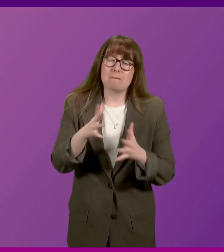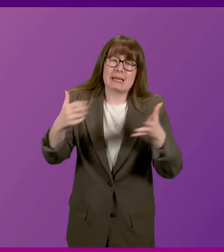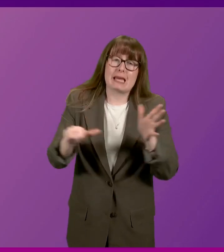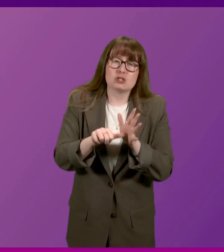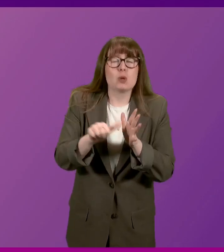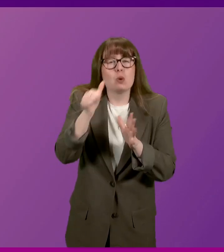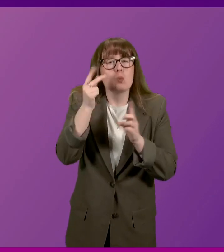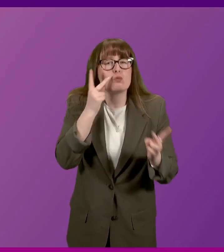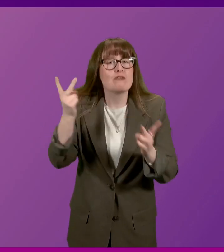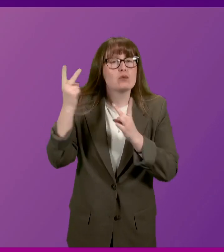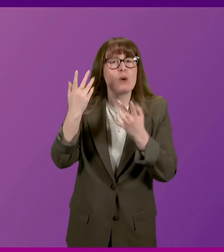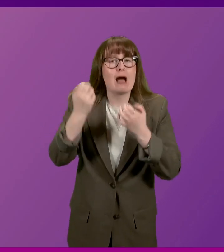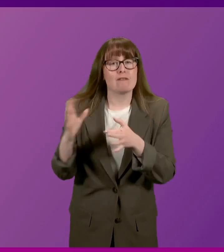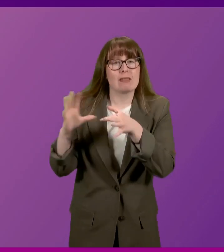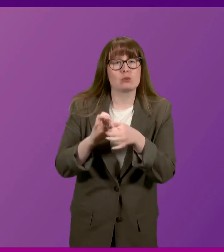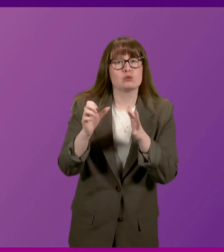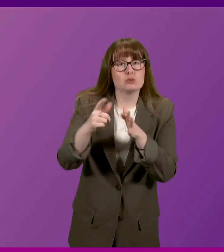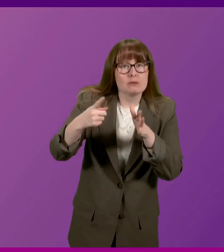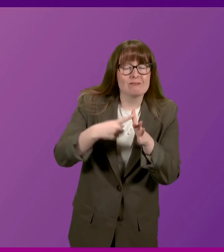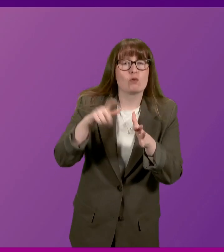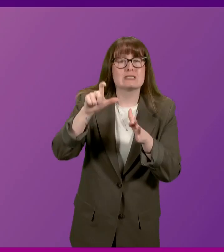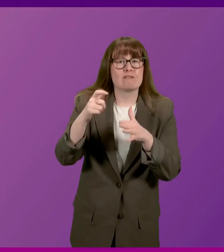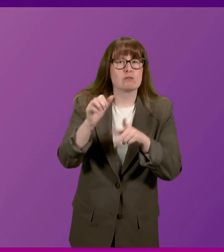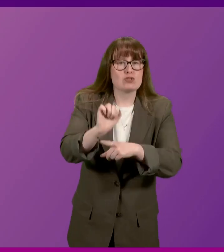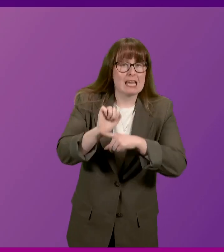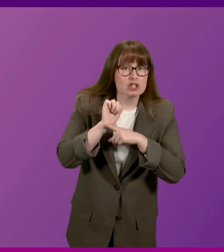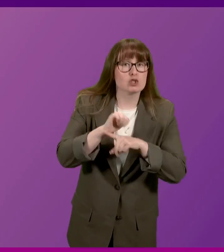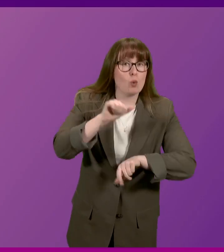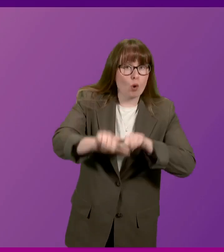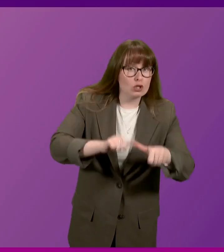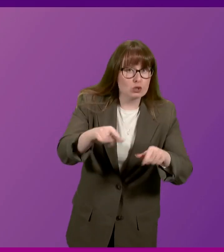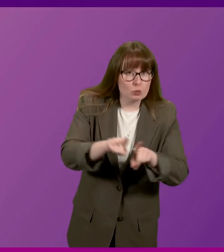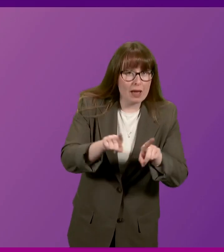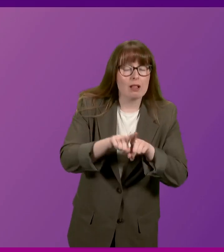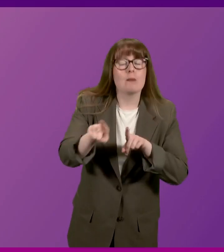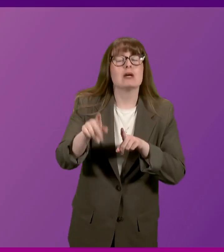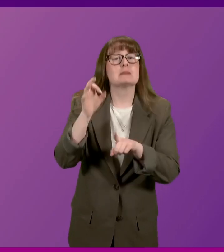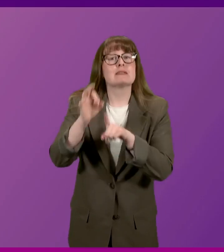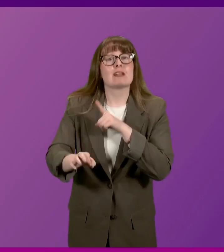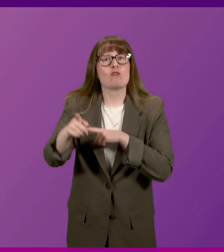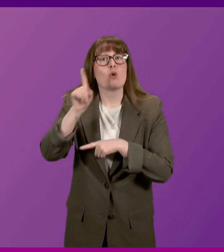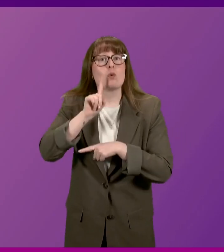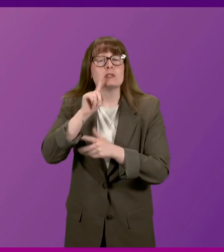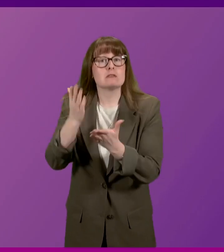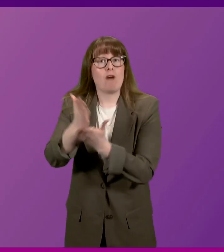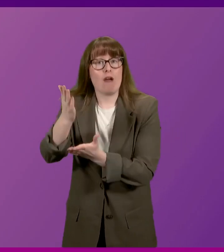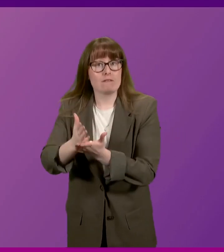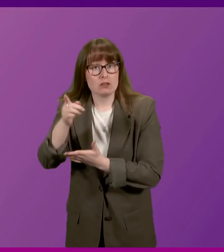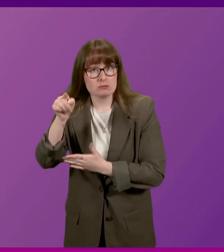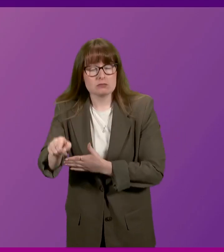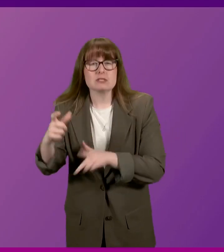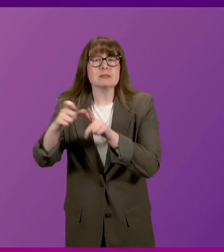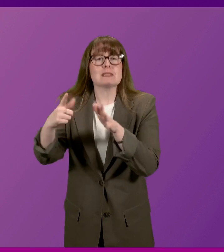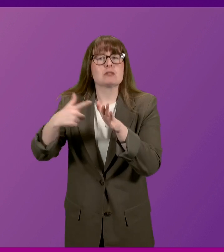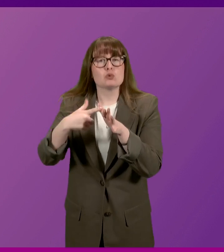there's a review of domestic abuse and civil protection orders as well, but certainly victim survivors in the domestic